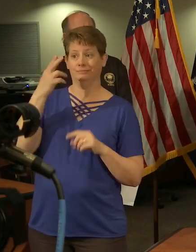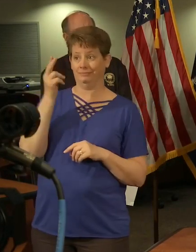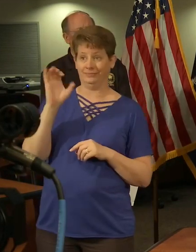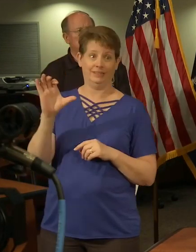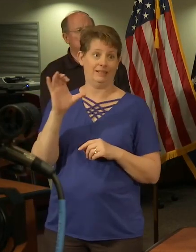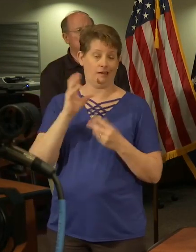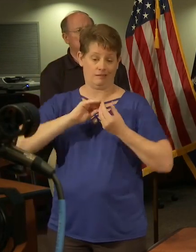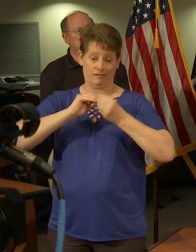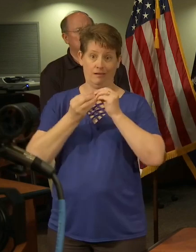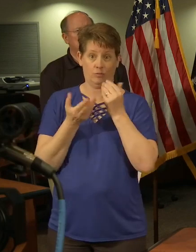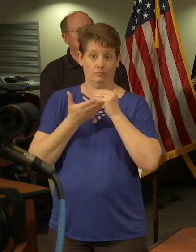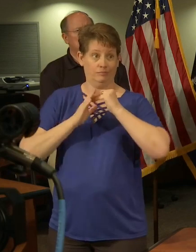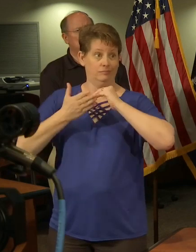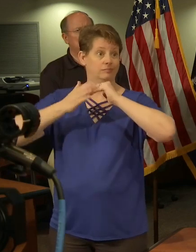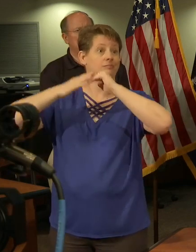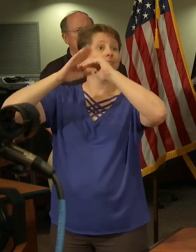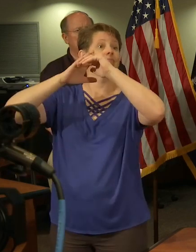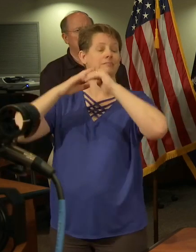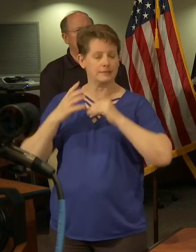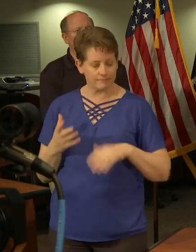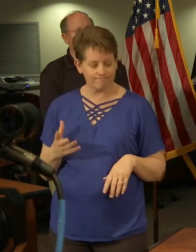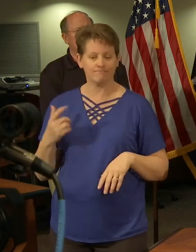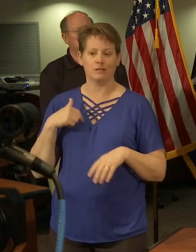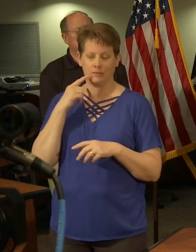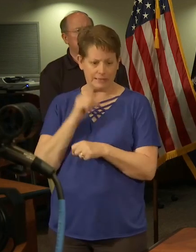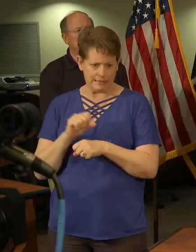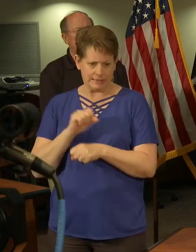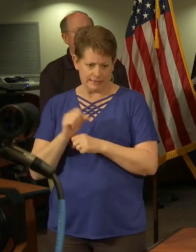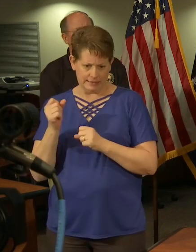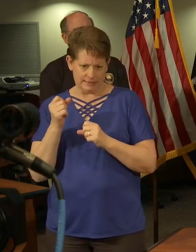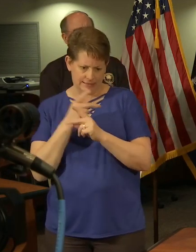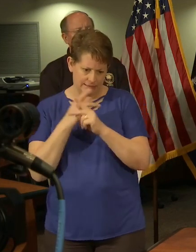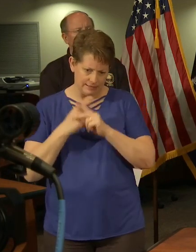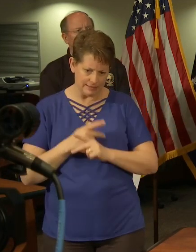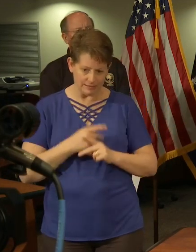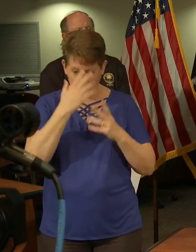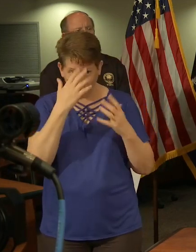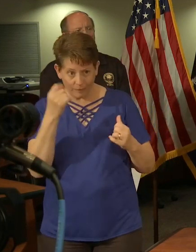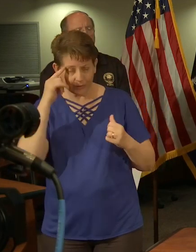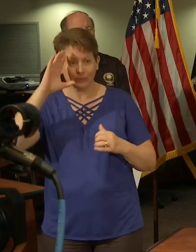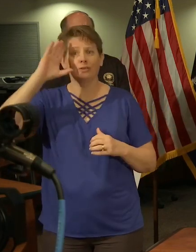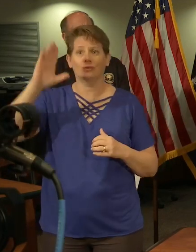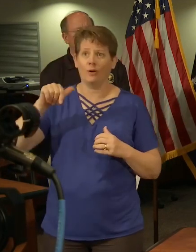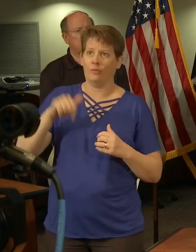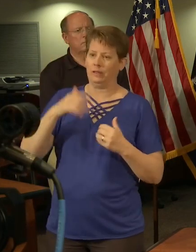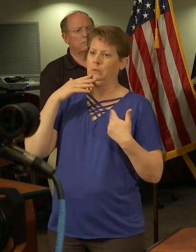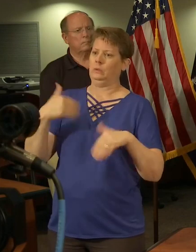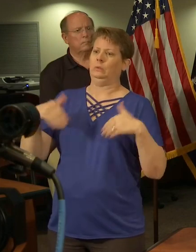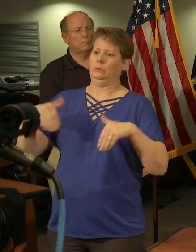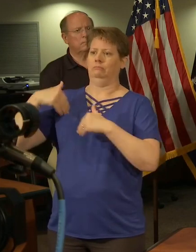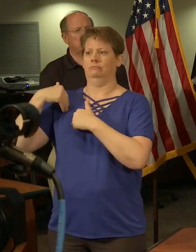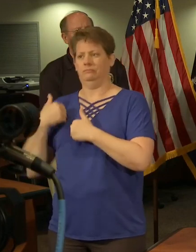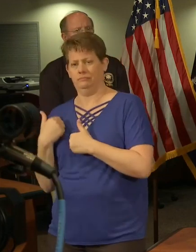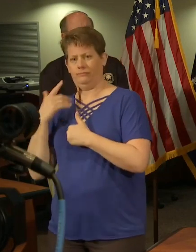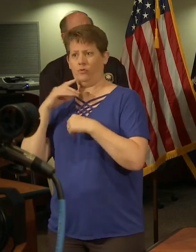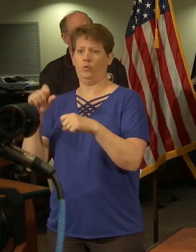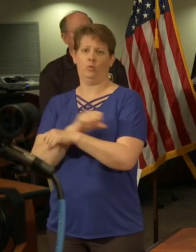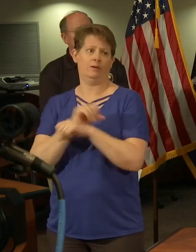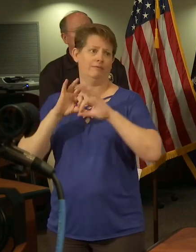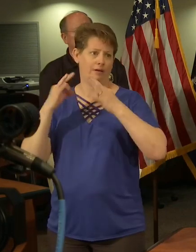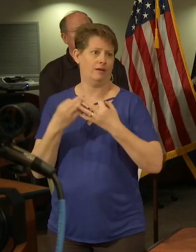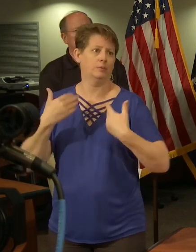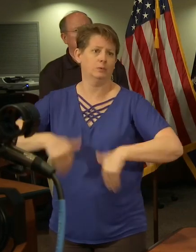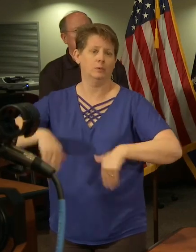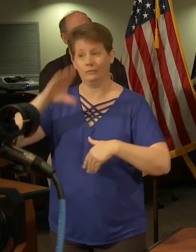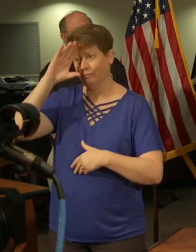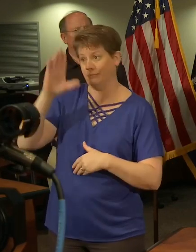as the numbers increase. We worked as hard as we could because we know the burden that this is putting on our working families, and